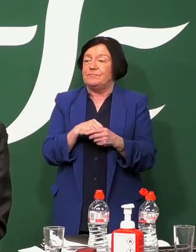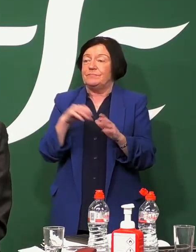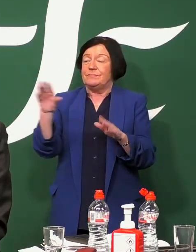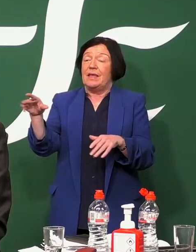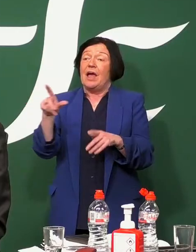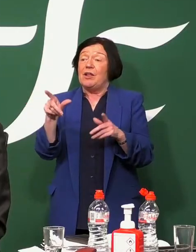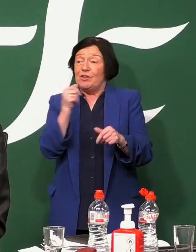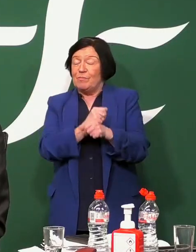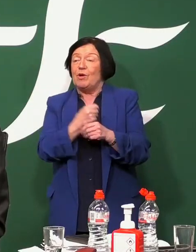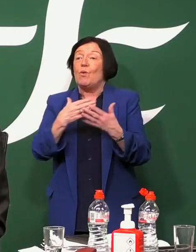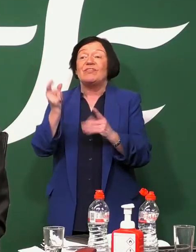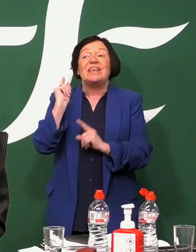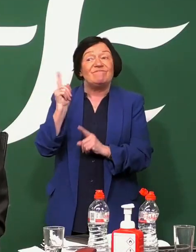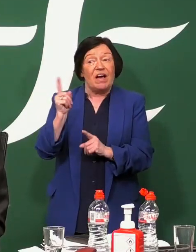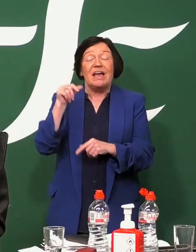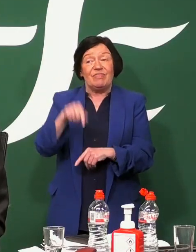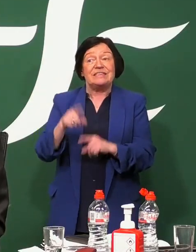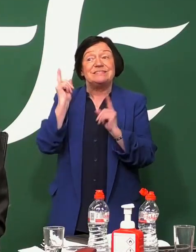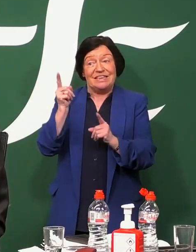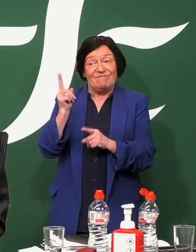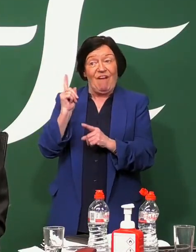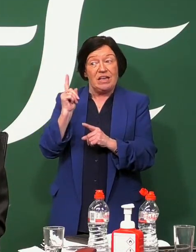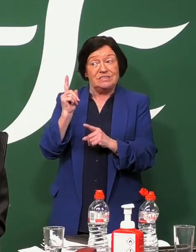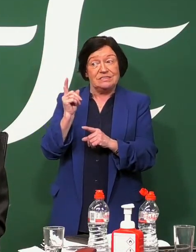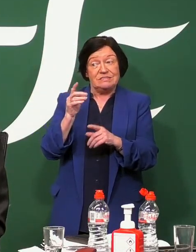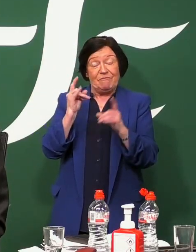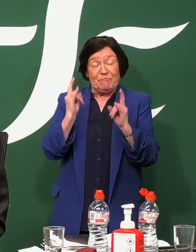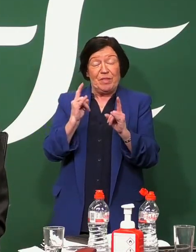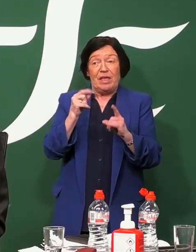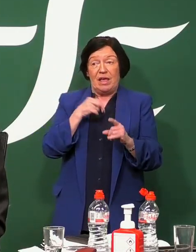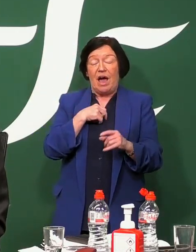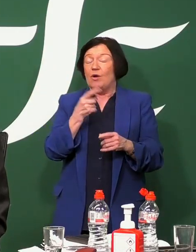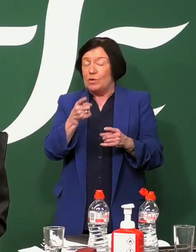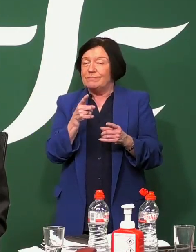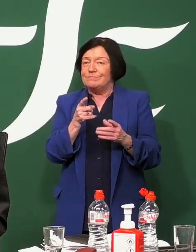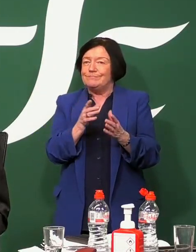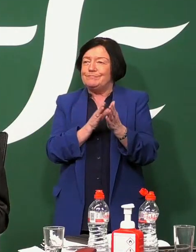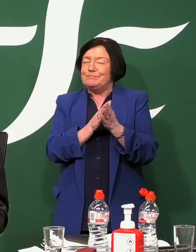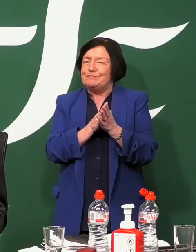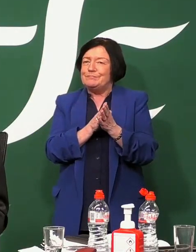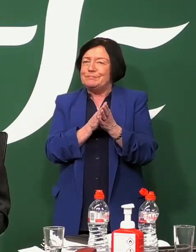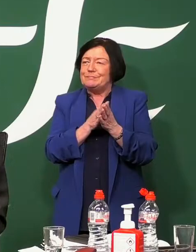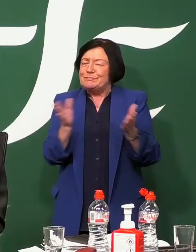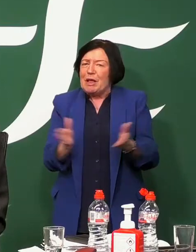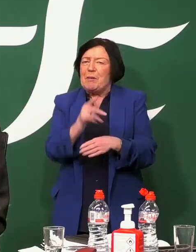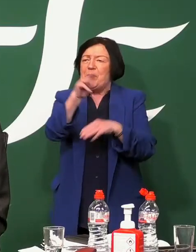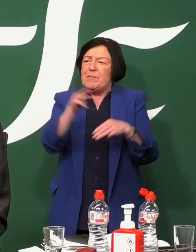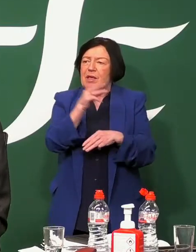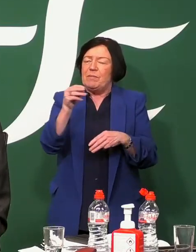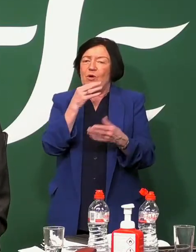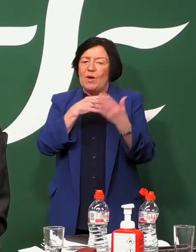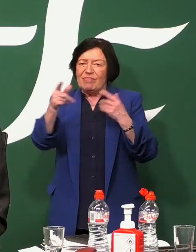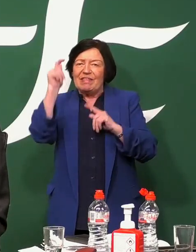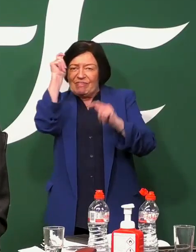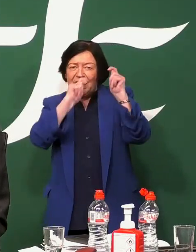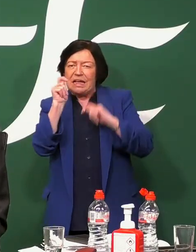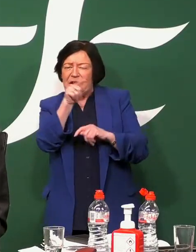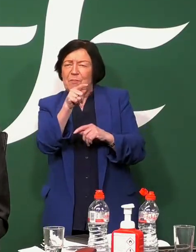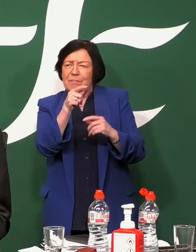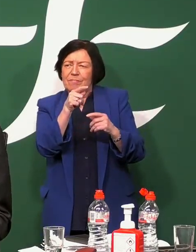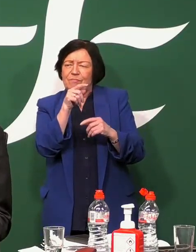talking about what the advice is, and that's the advice we give to people. And I would urge people to stick to that advice. There's a rationale behind it, and the rationale is that you